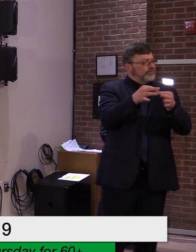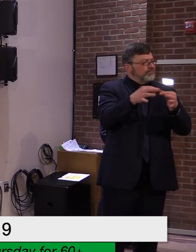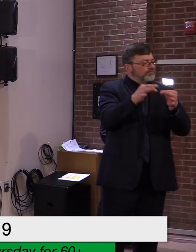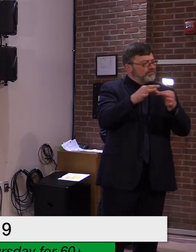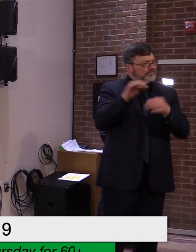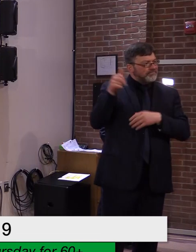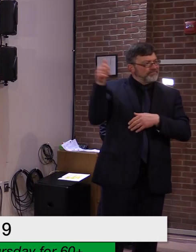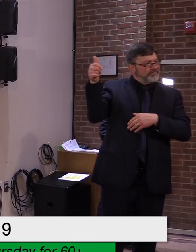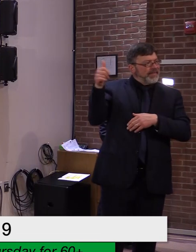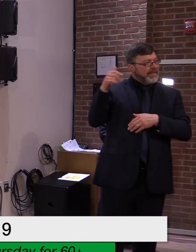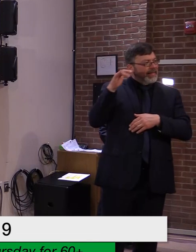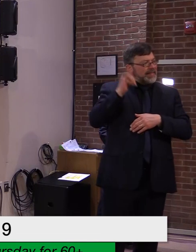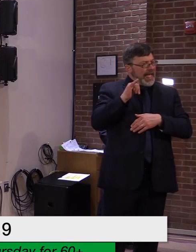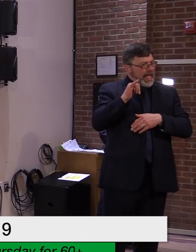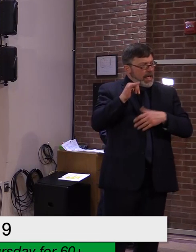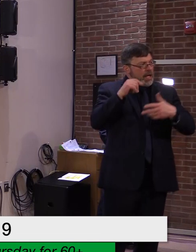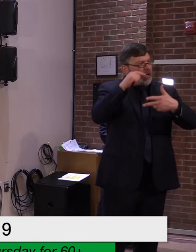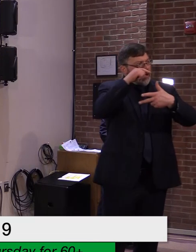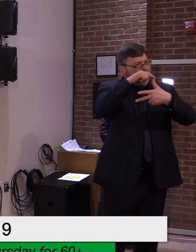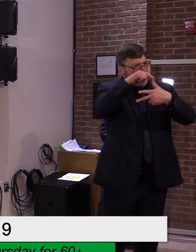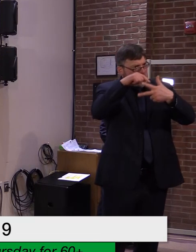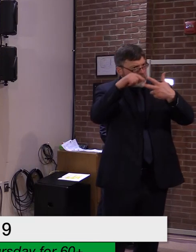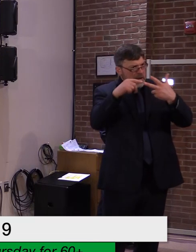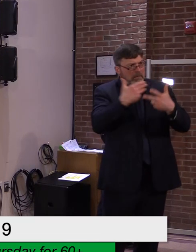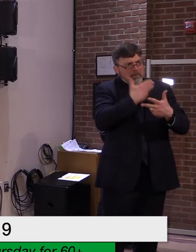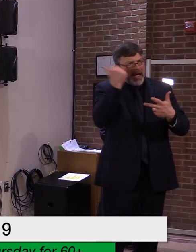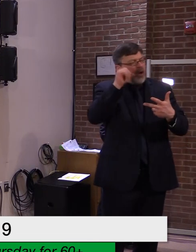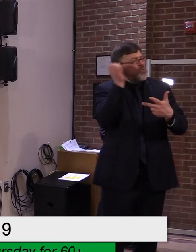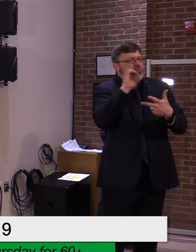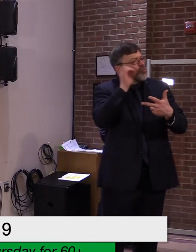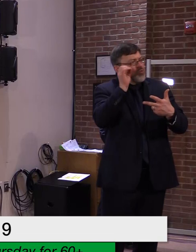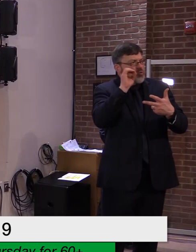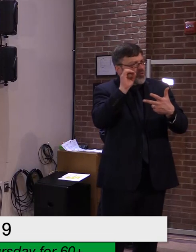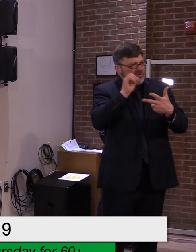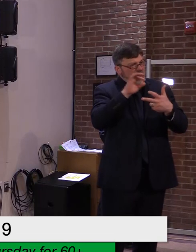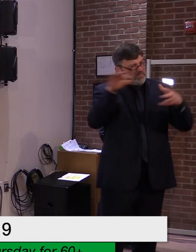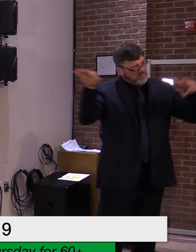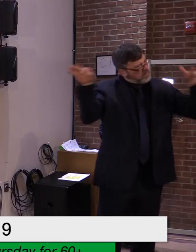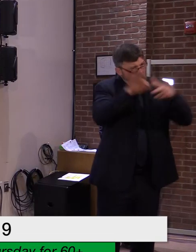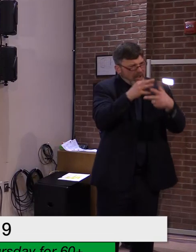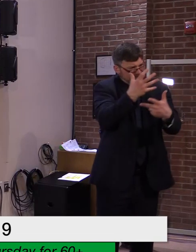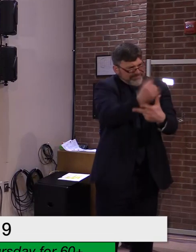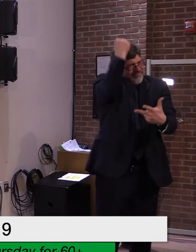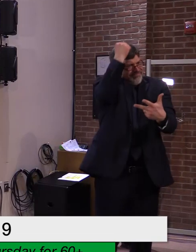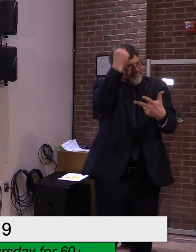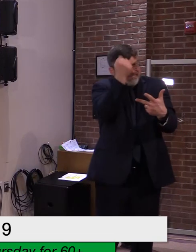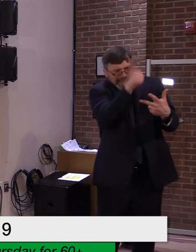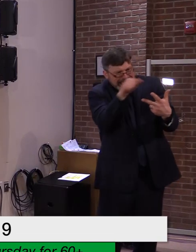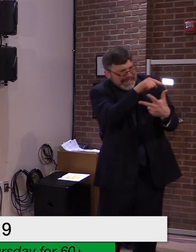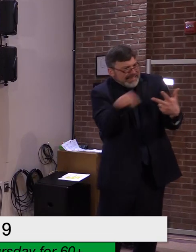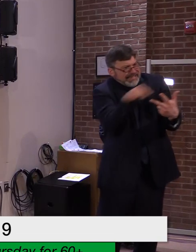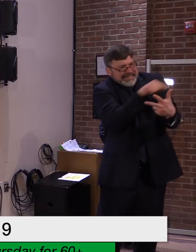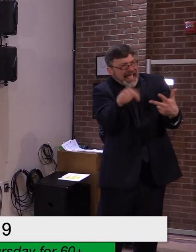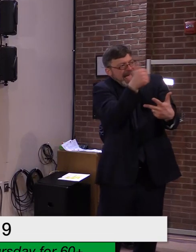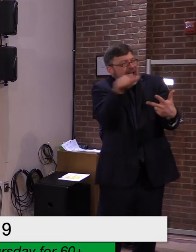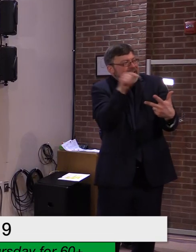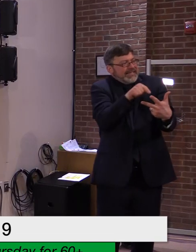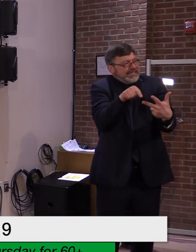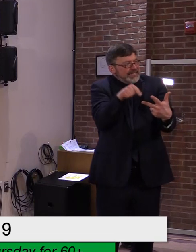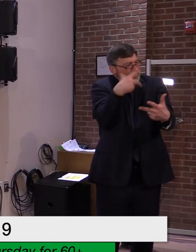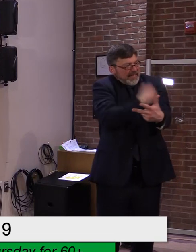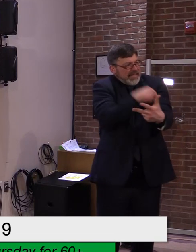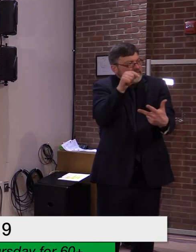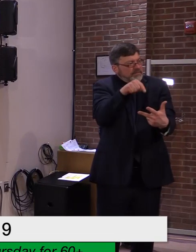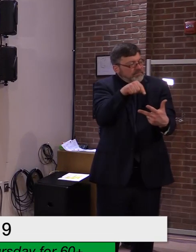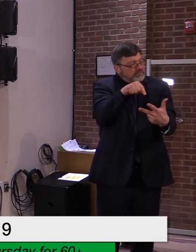Nevertheless, we got a question from a reader who is caring for an elderly woman who has